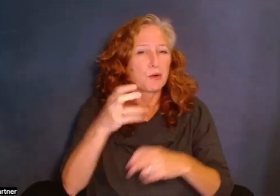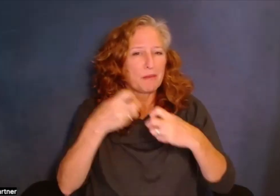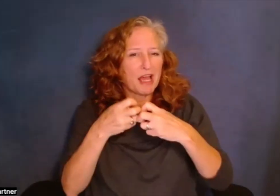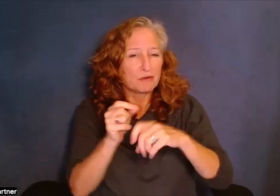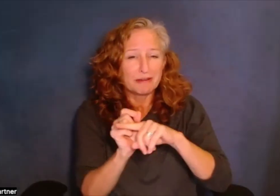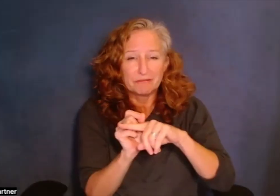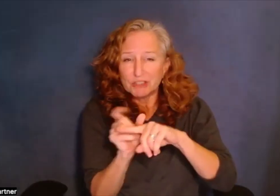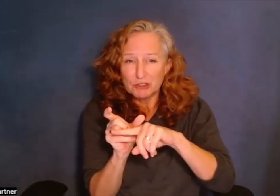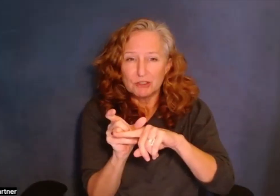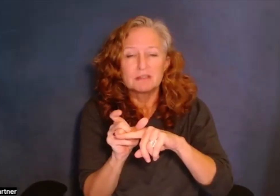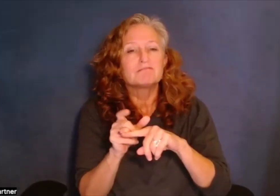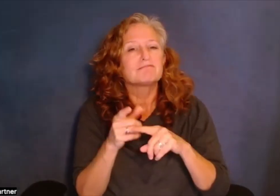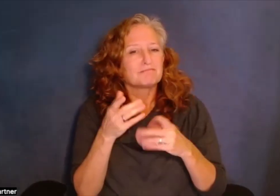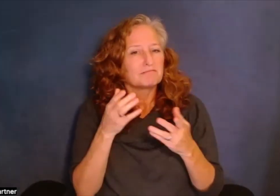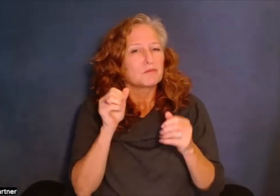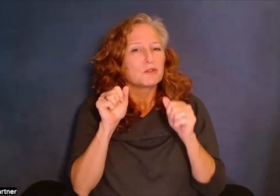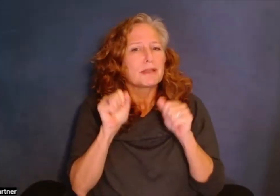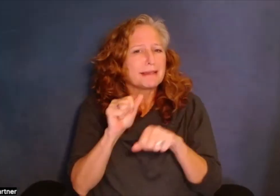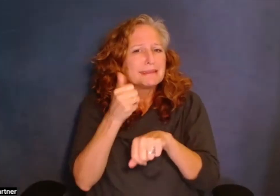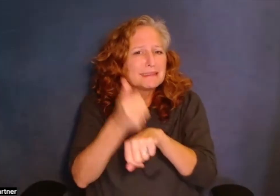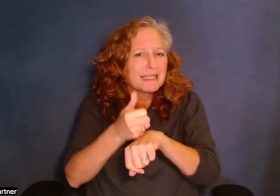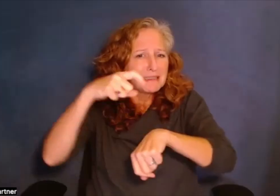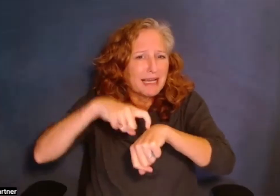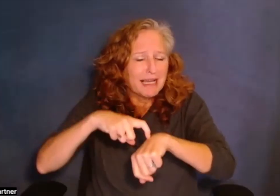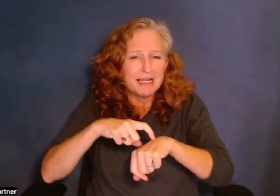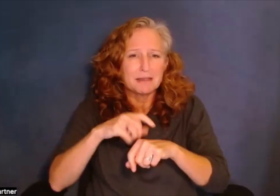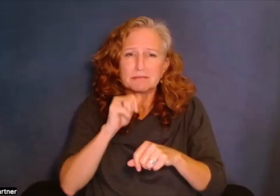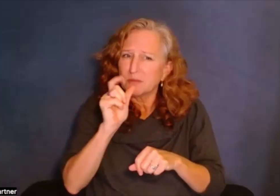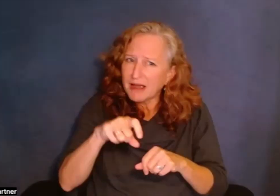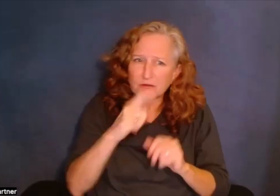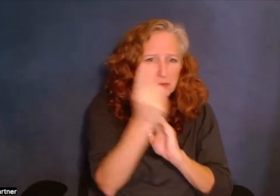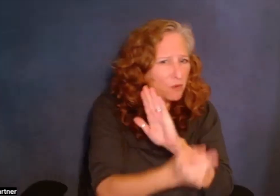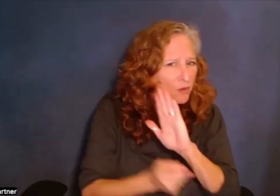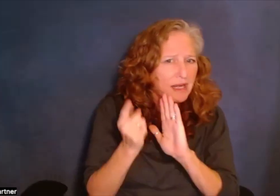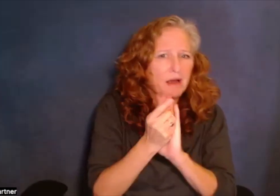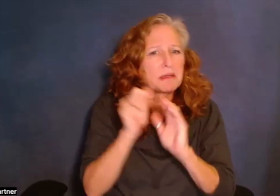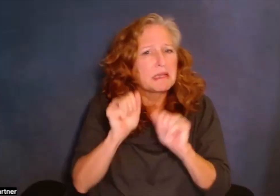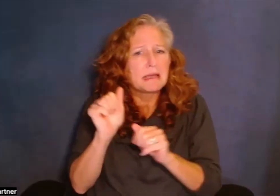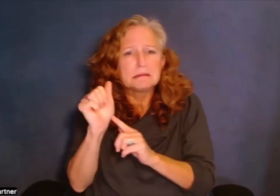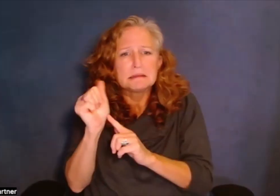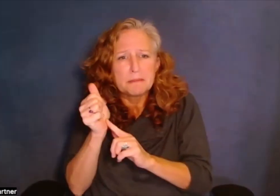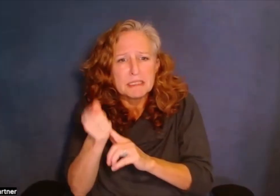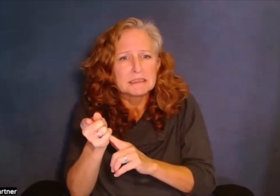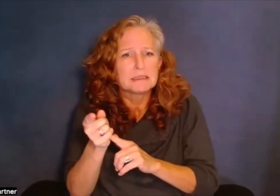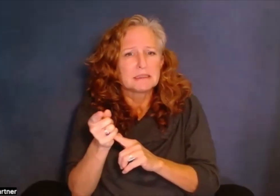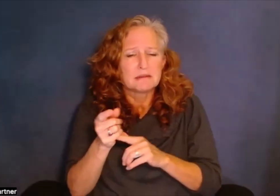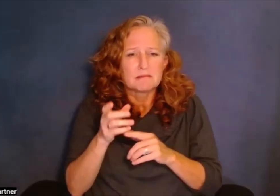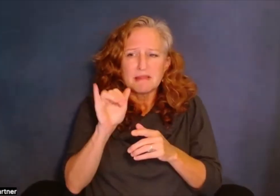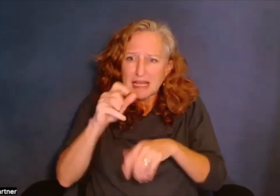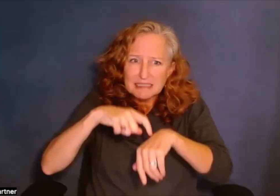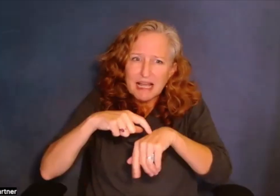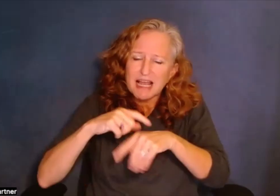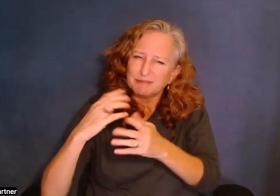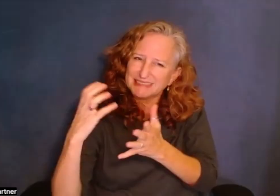Let's wrap up and then I will open the floor for your questions. I just want to leave you all today with a few